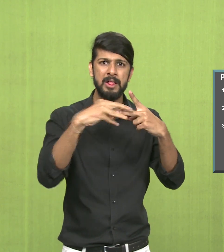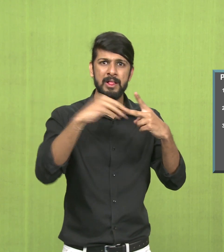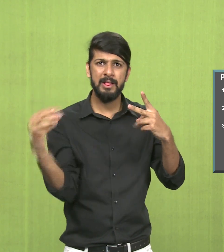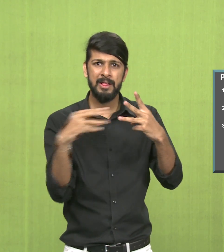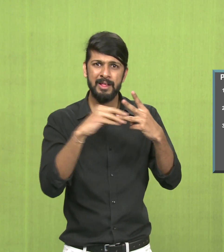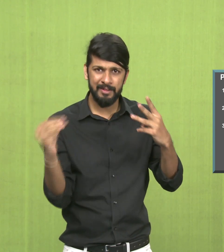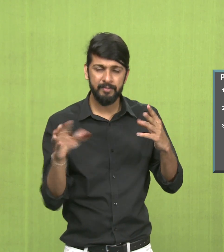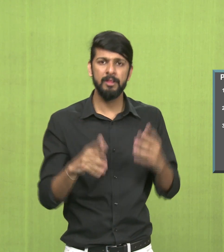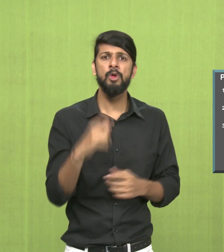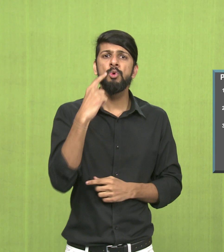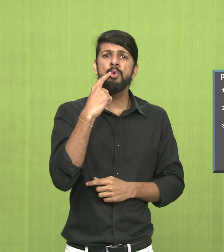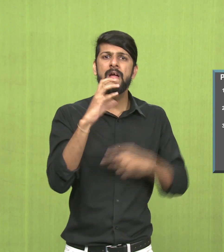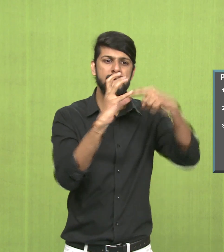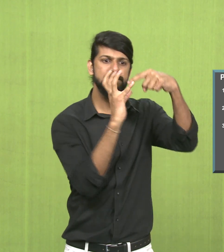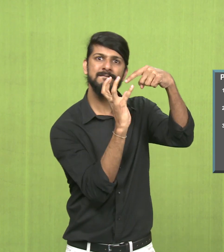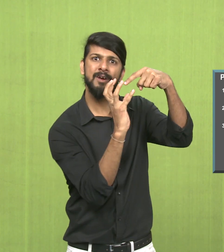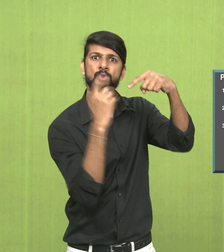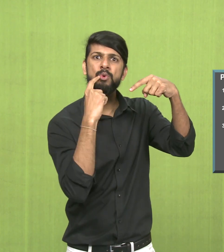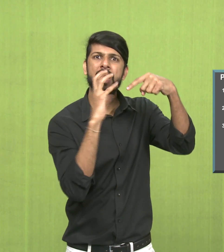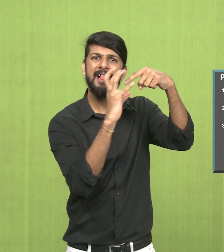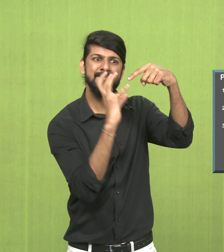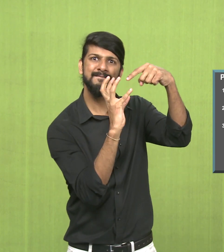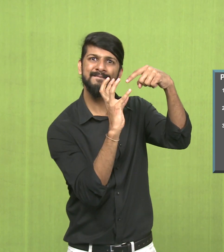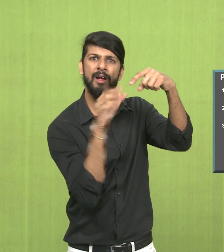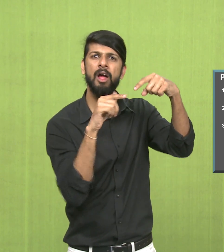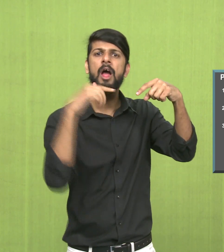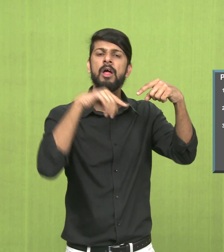okra or the ladyfinger, capsicum,